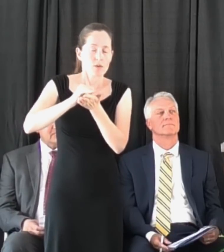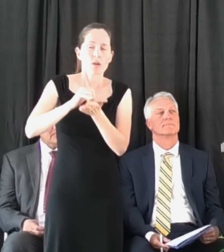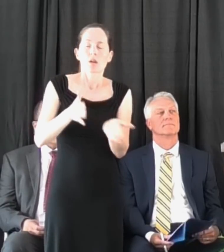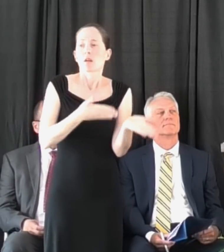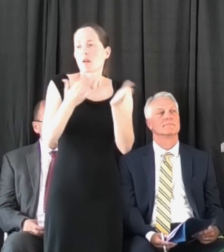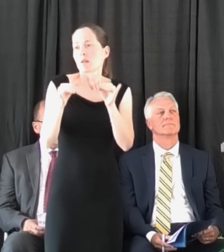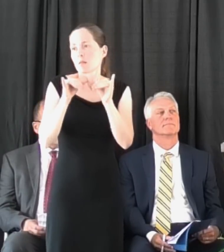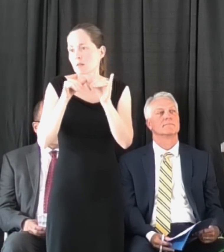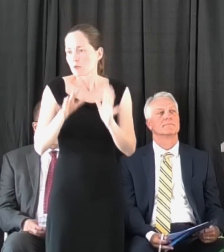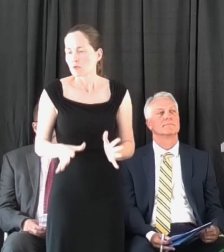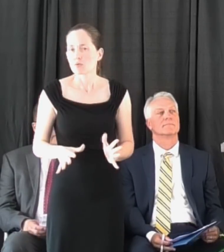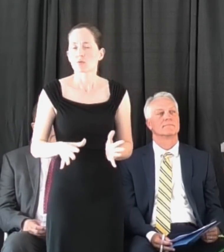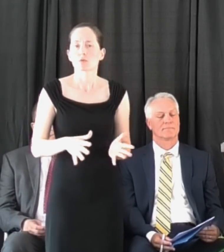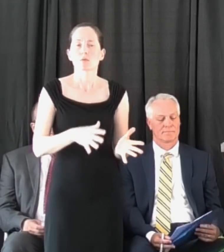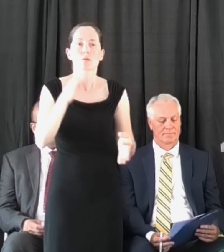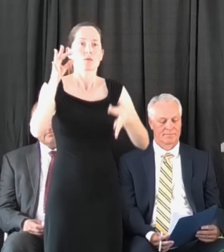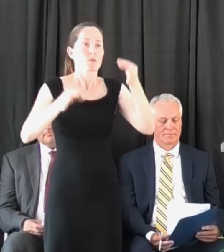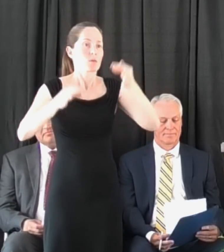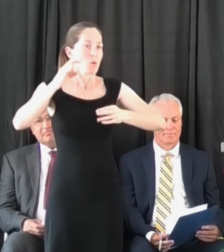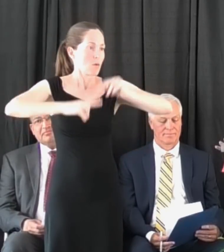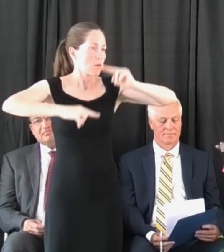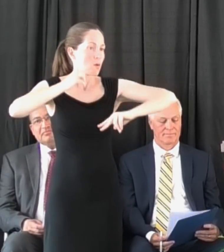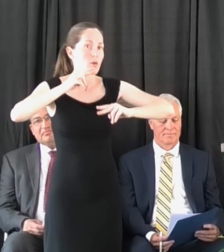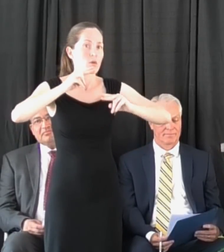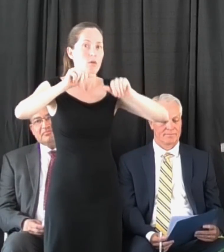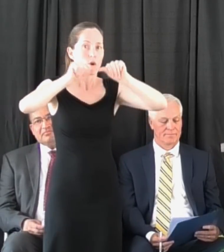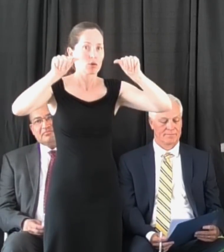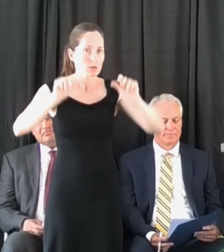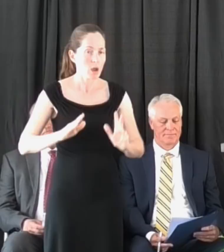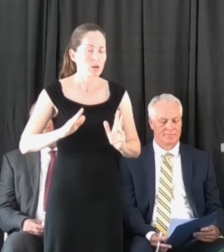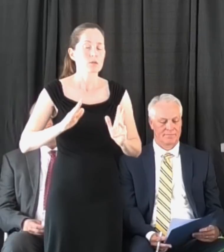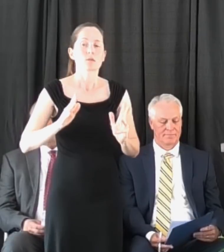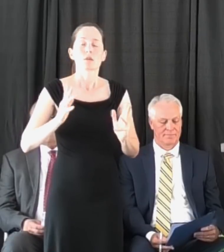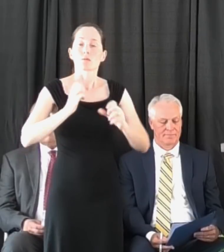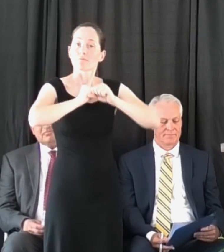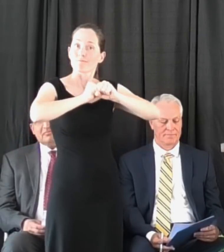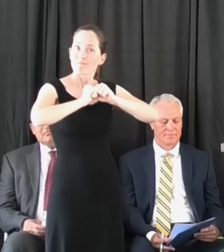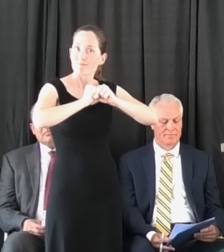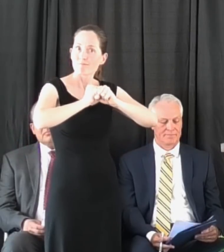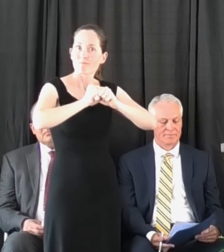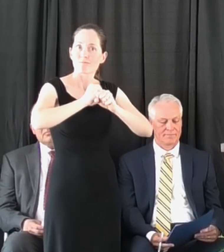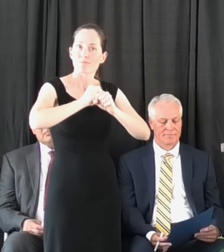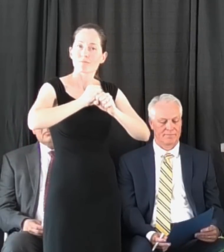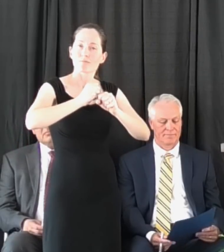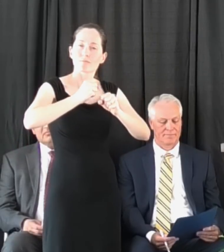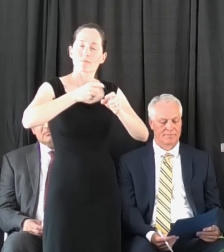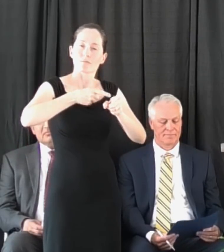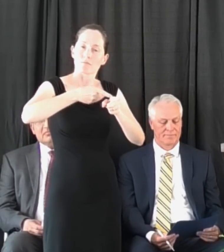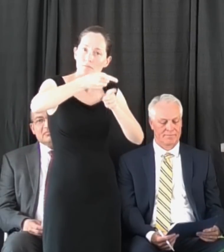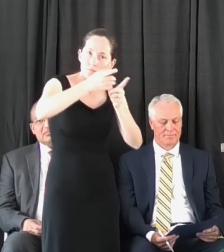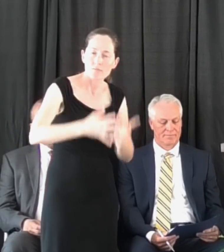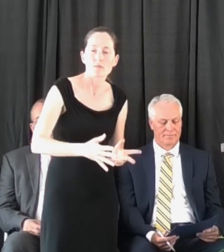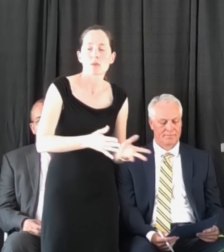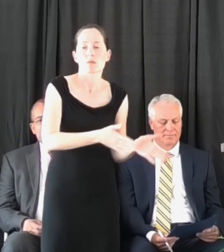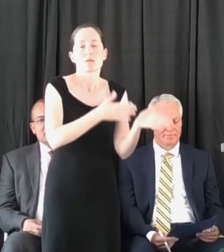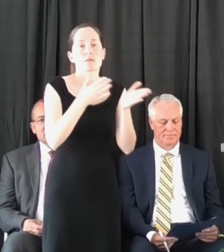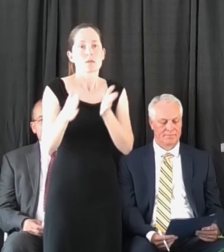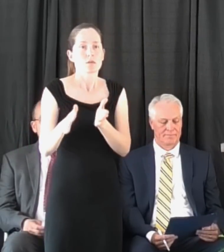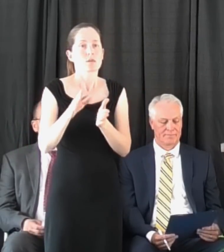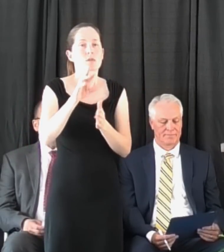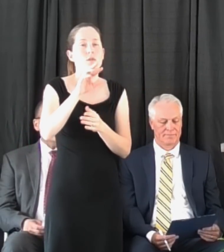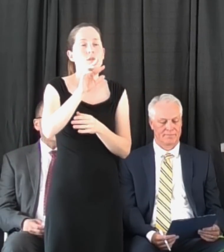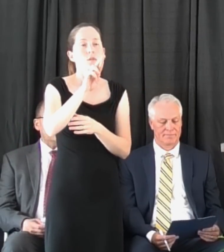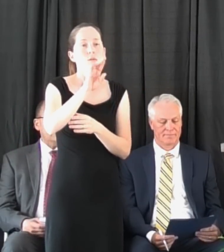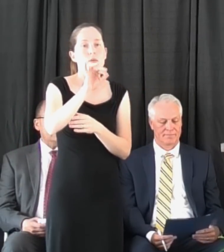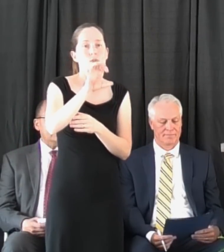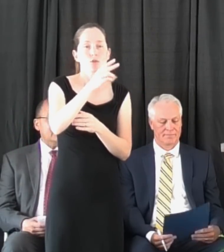engineers, courthouse architects, space planners, security experts, Bob Jones from Arcadis, Richie Green from New